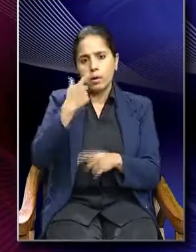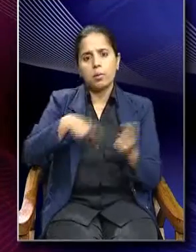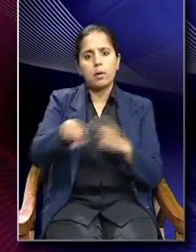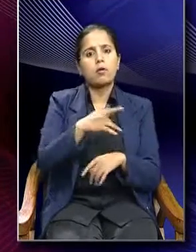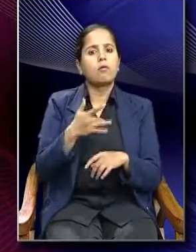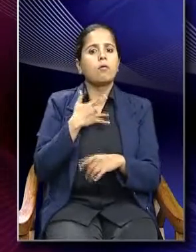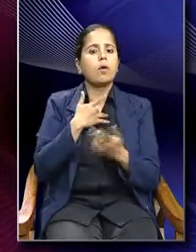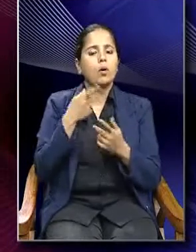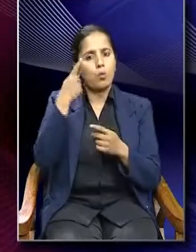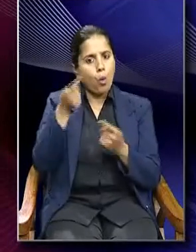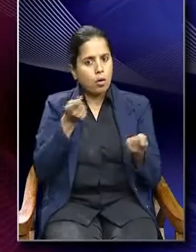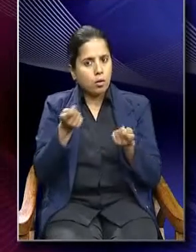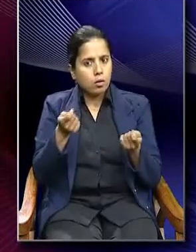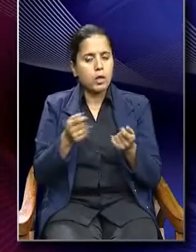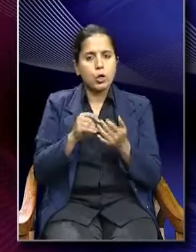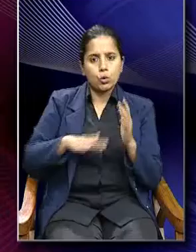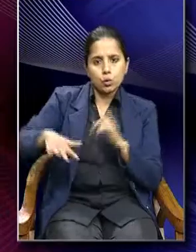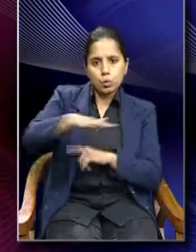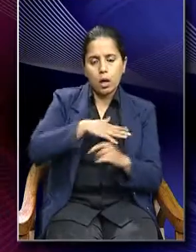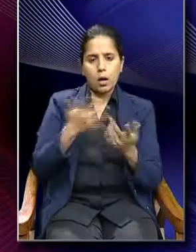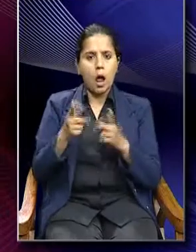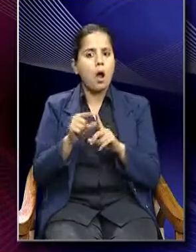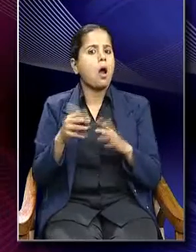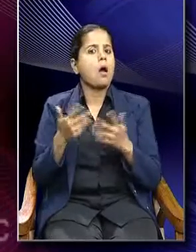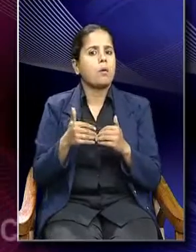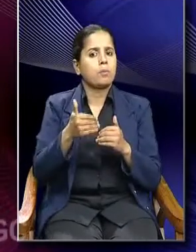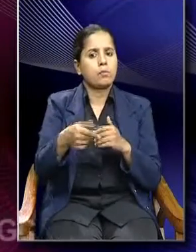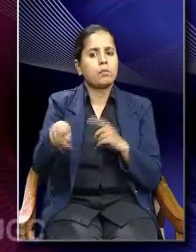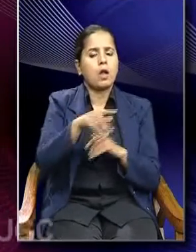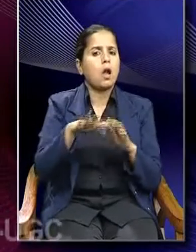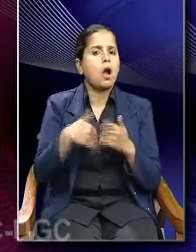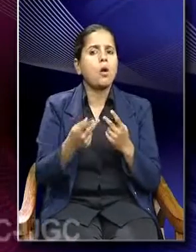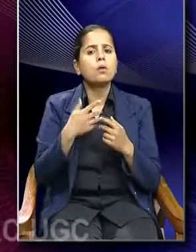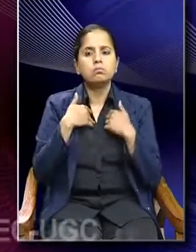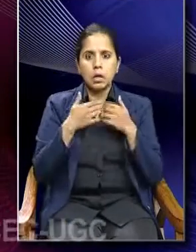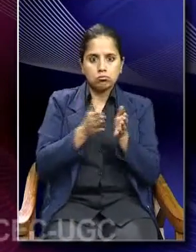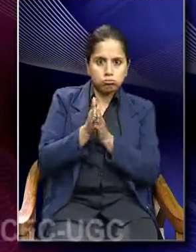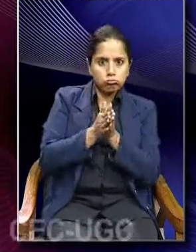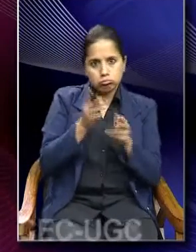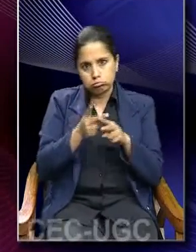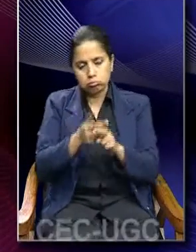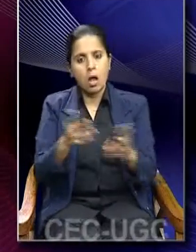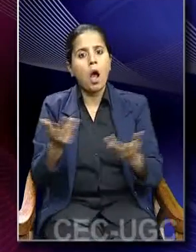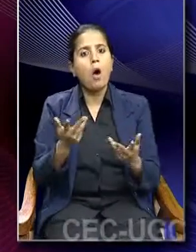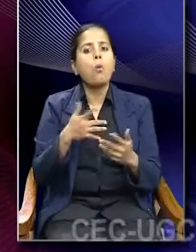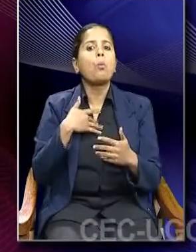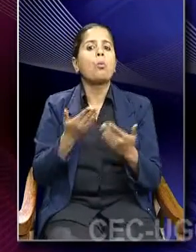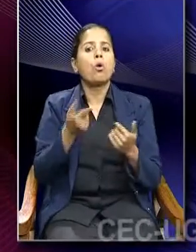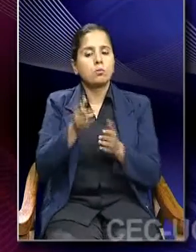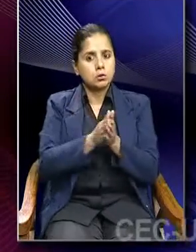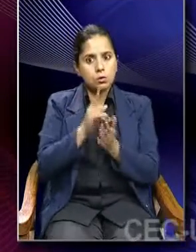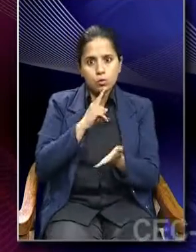to maintain order in society? So, how will you kind of be motivated or ensure there is